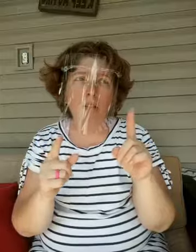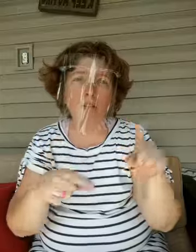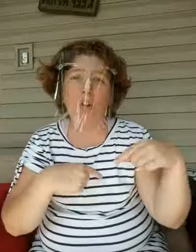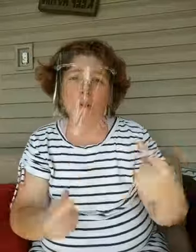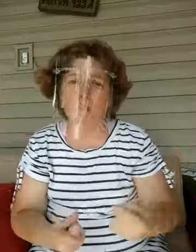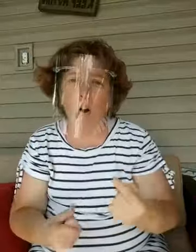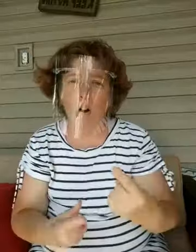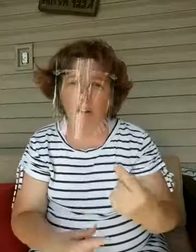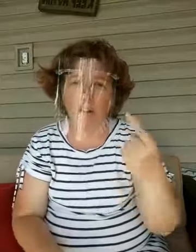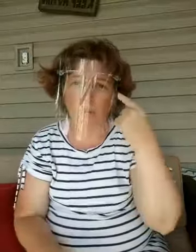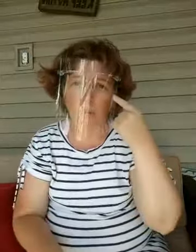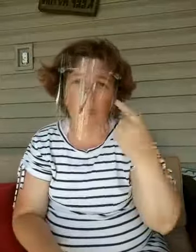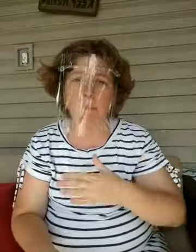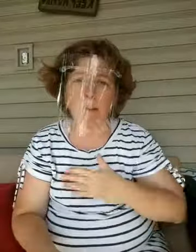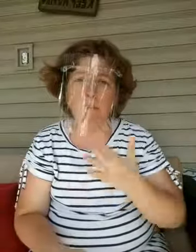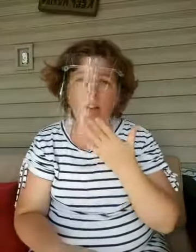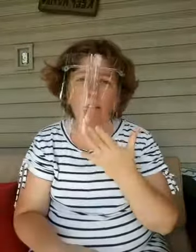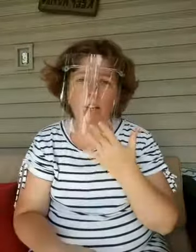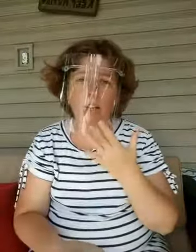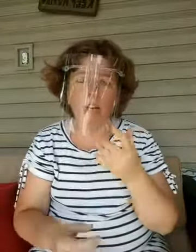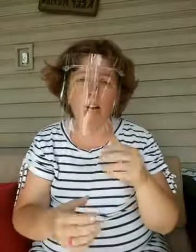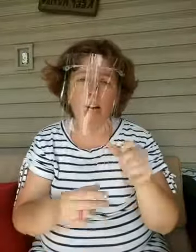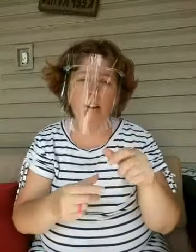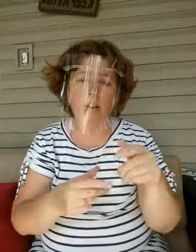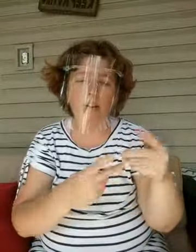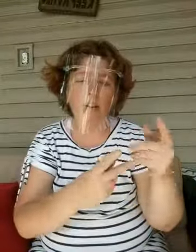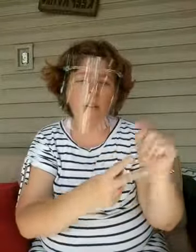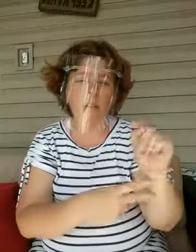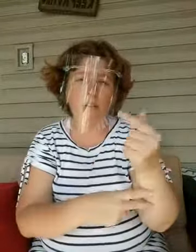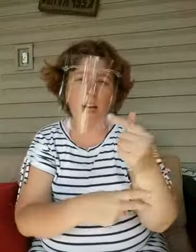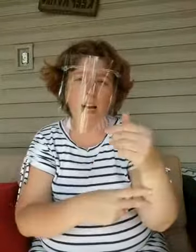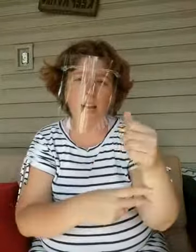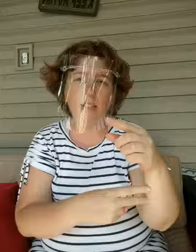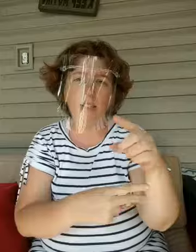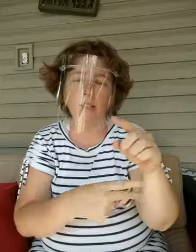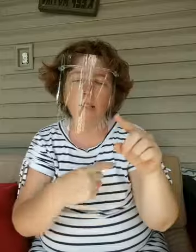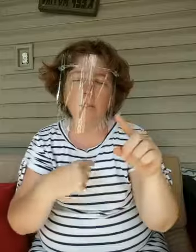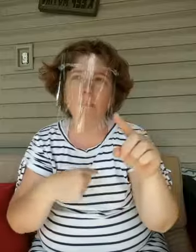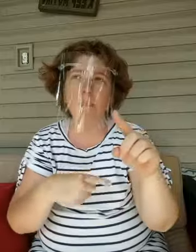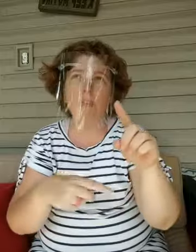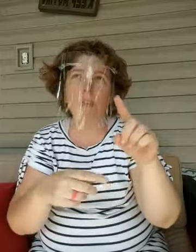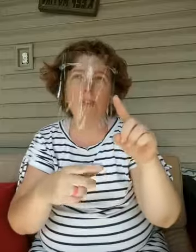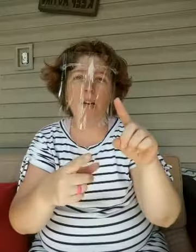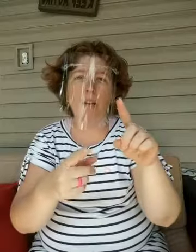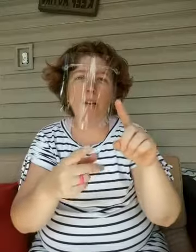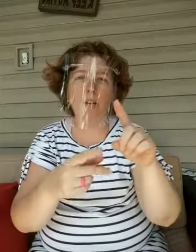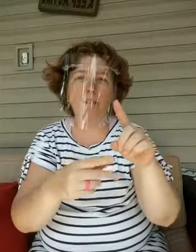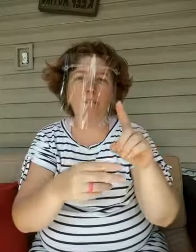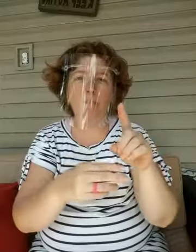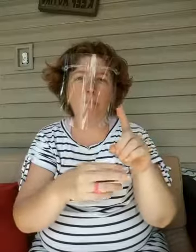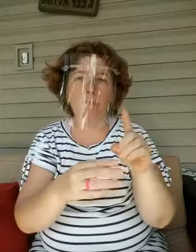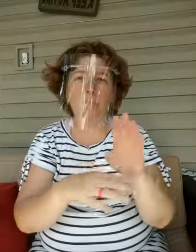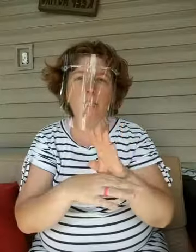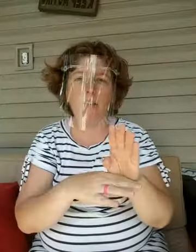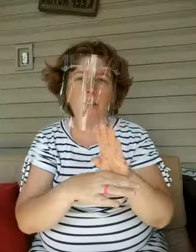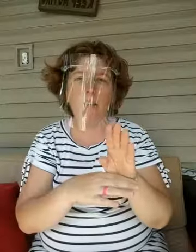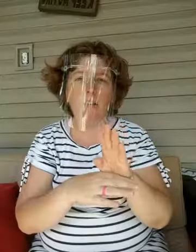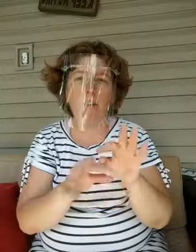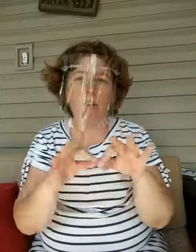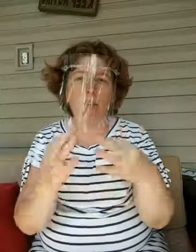so far, this one is my favorite. And I have tagged the business, the family